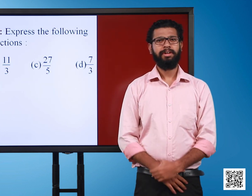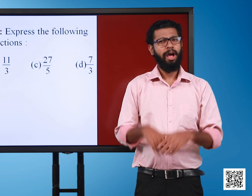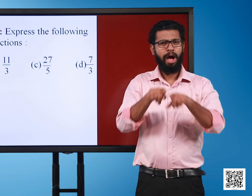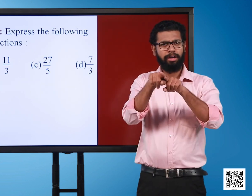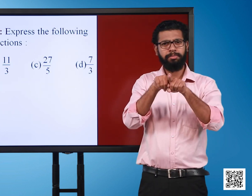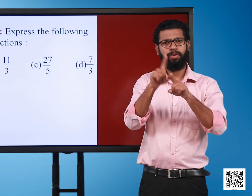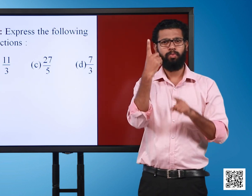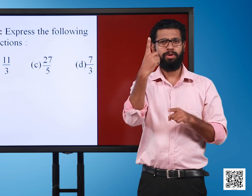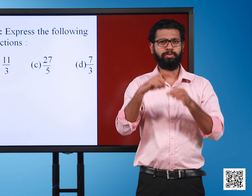Example 1.